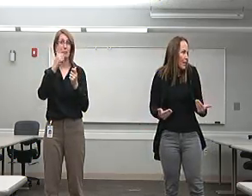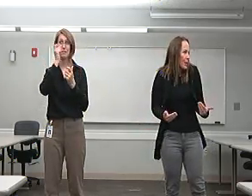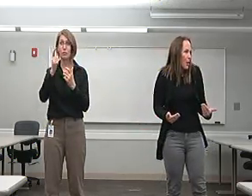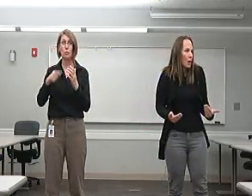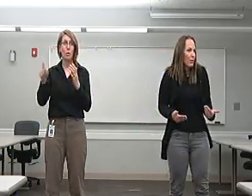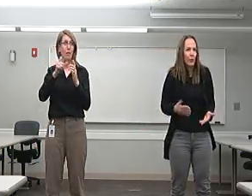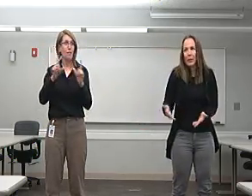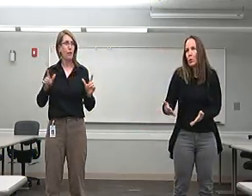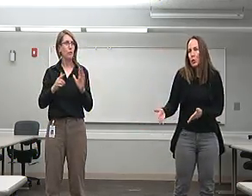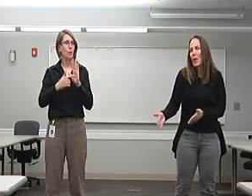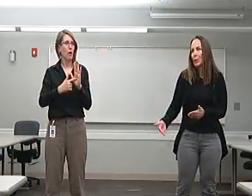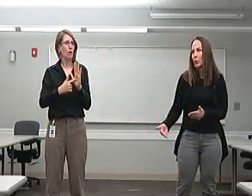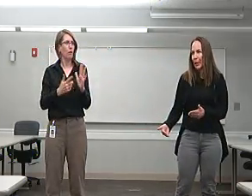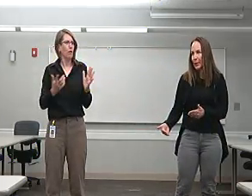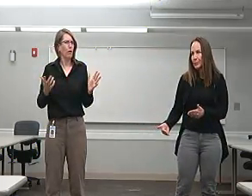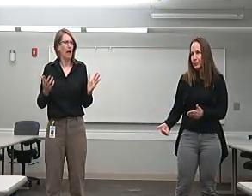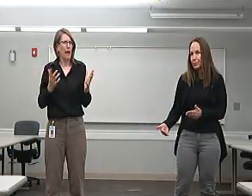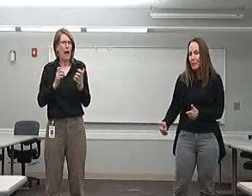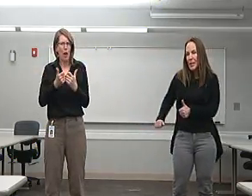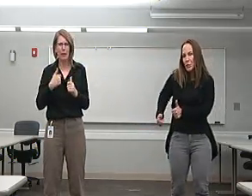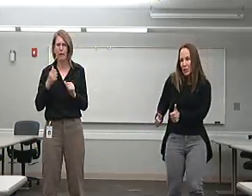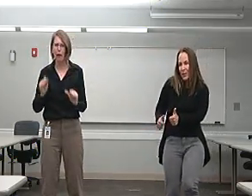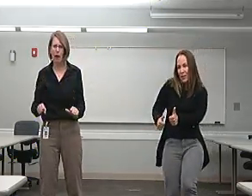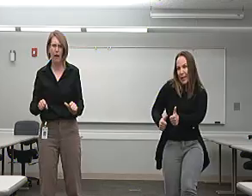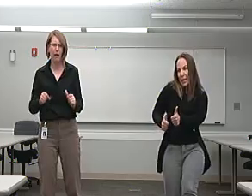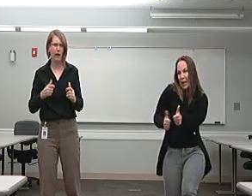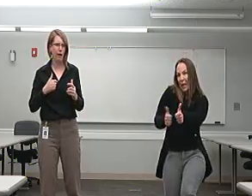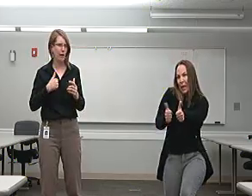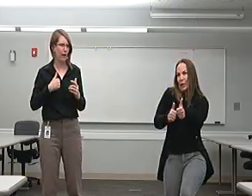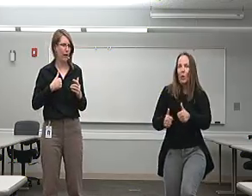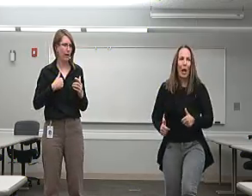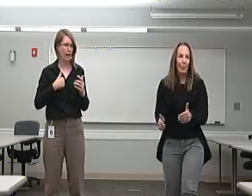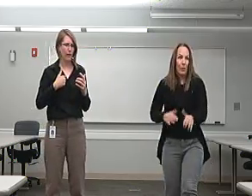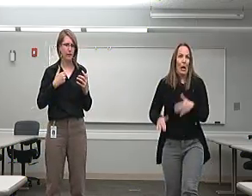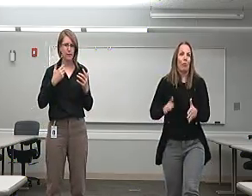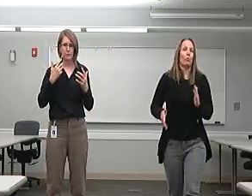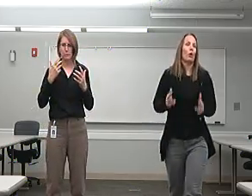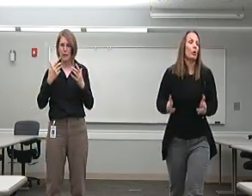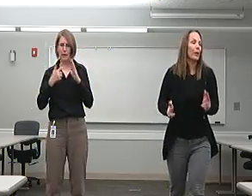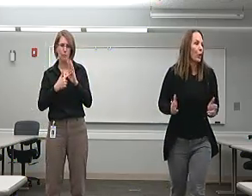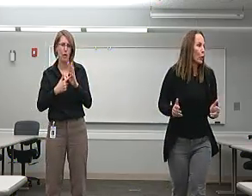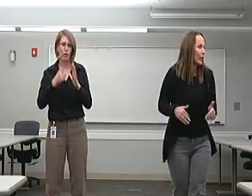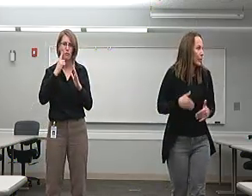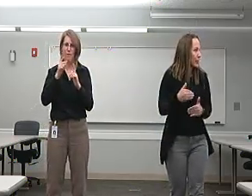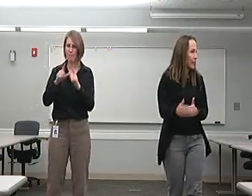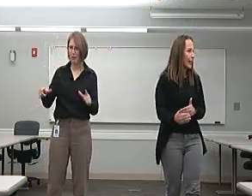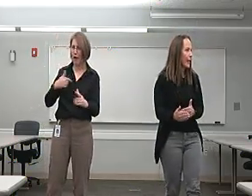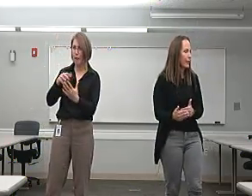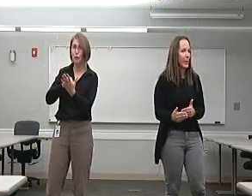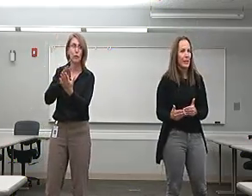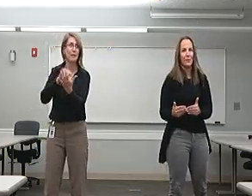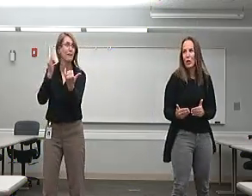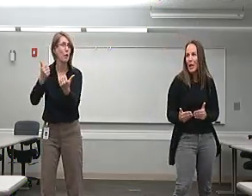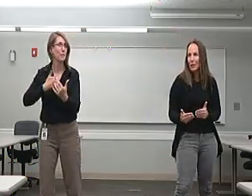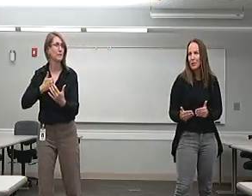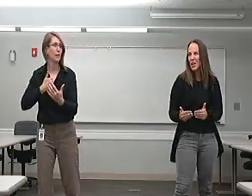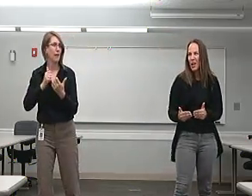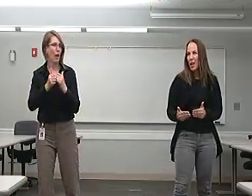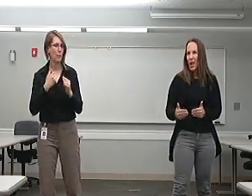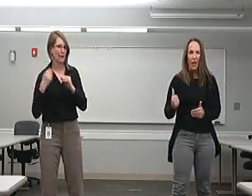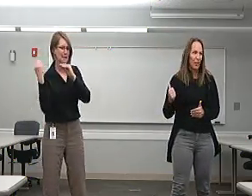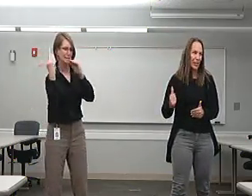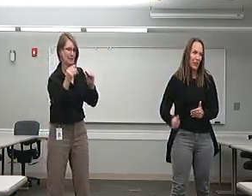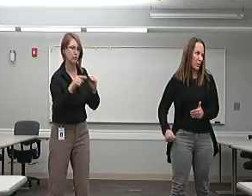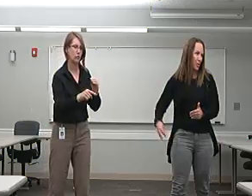language I'm learning? And it just felt like, I'm hurrying to stay ahead of my deaf child. And Leah was